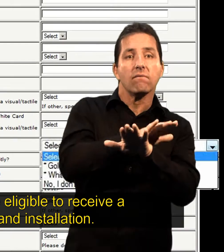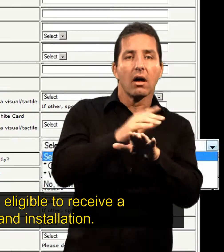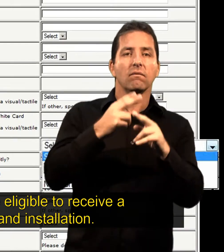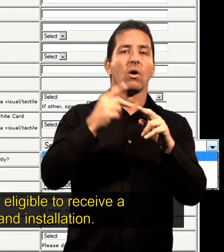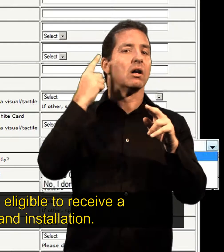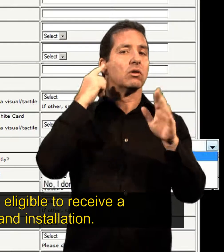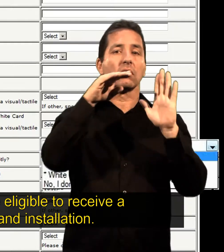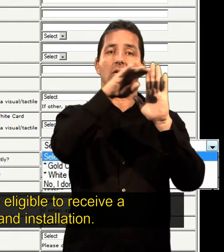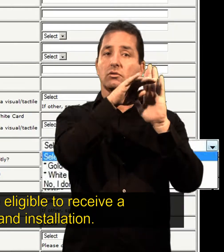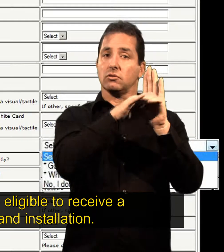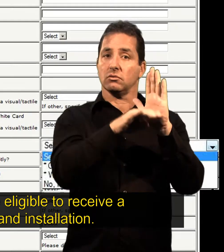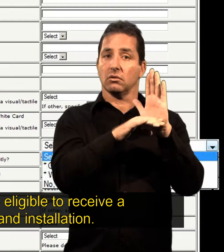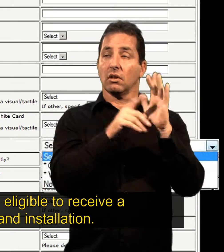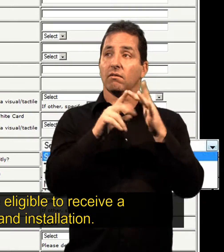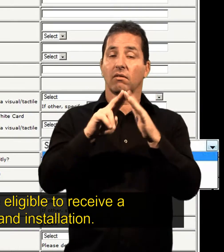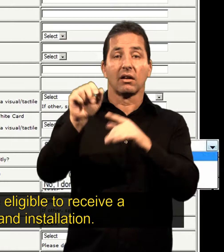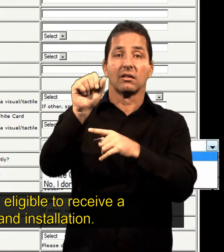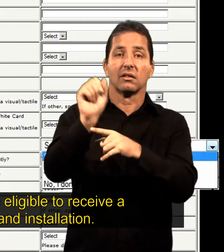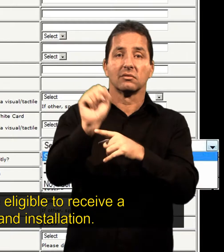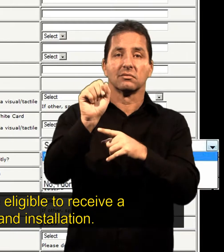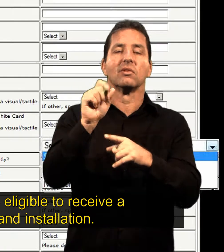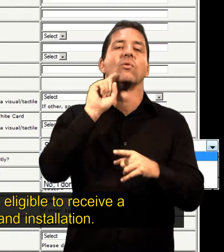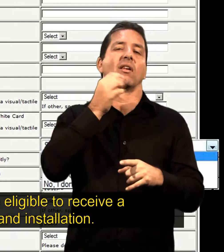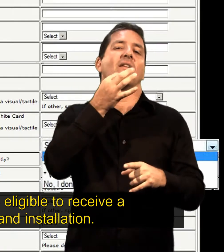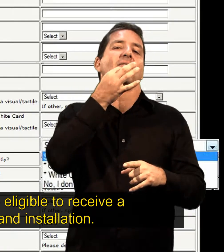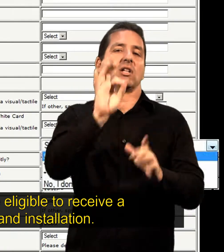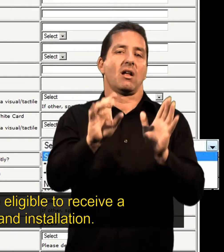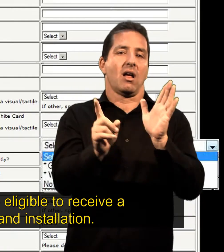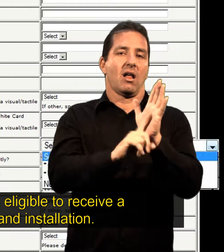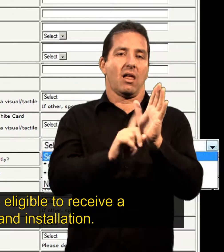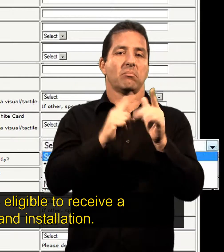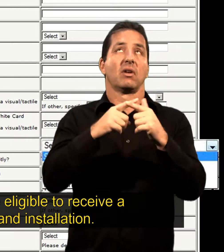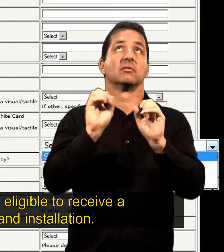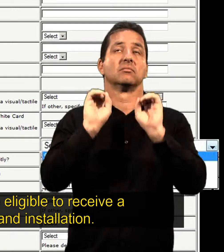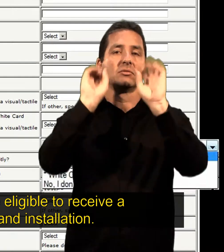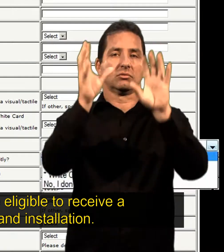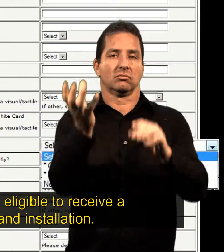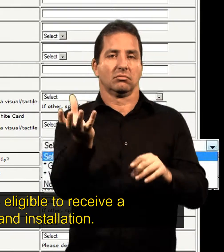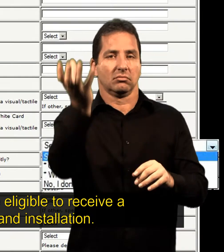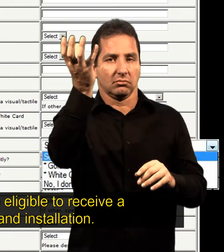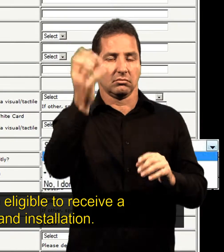to see if you are eligible to receive a free alarm and installation.